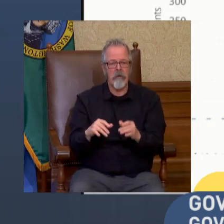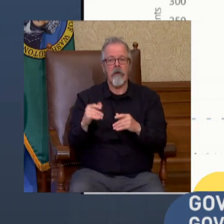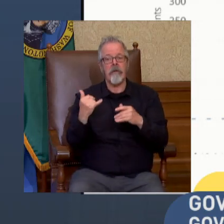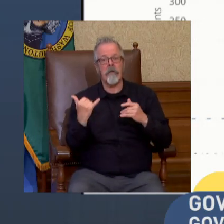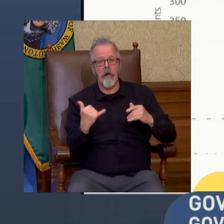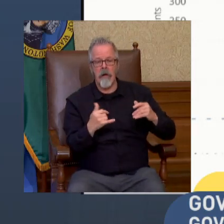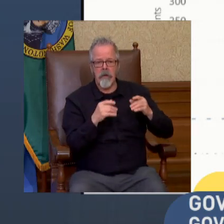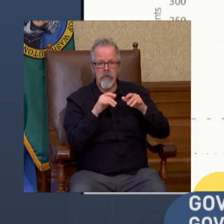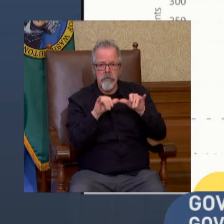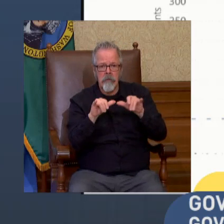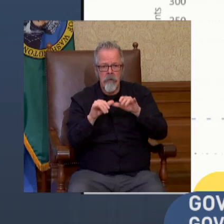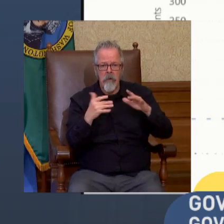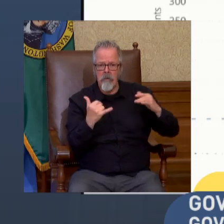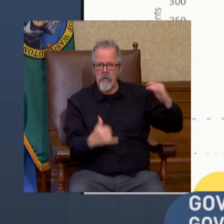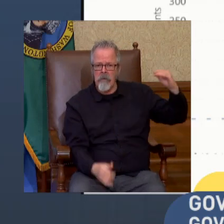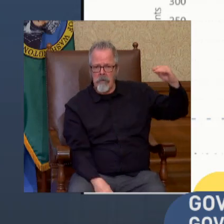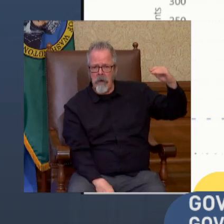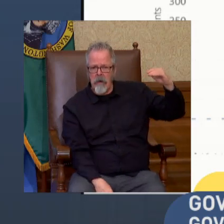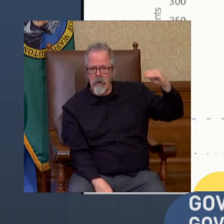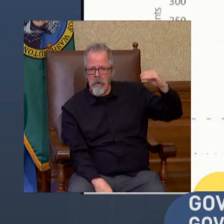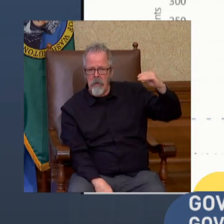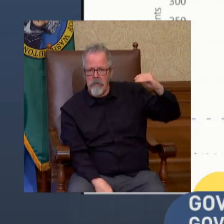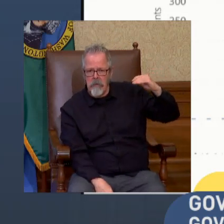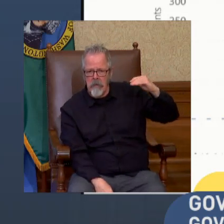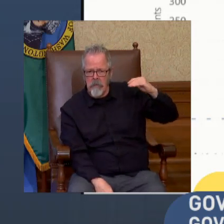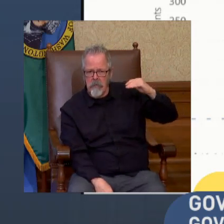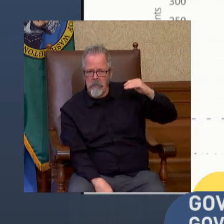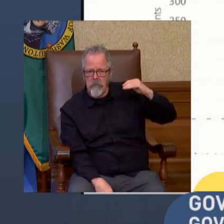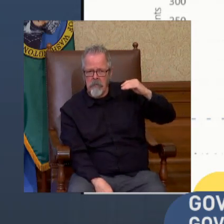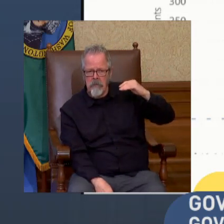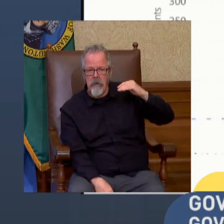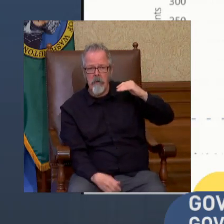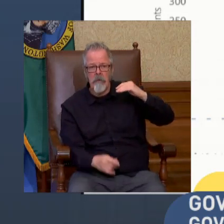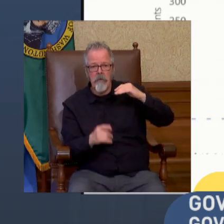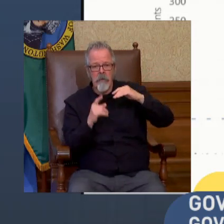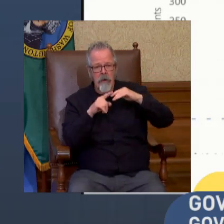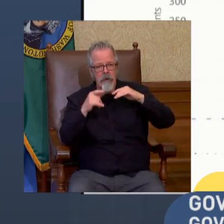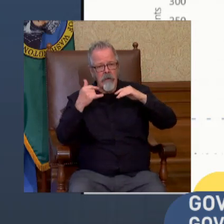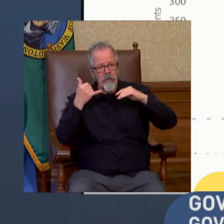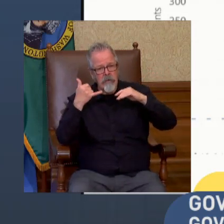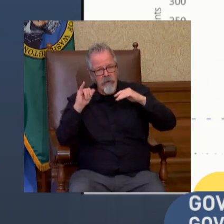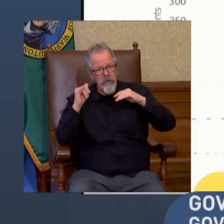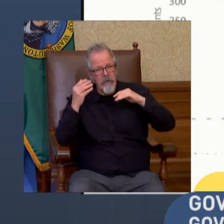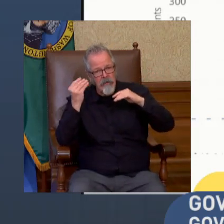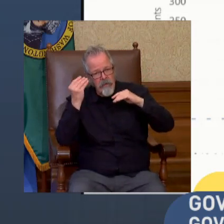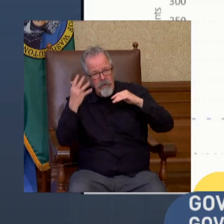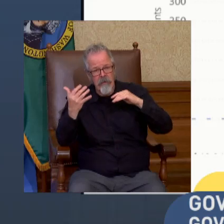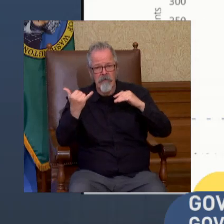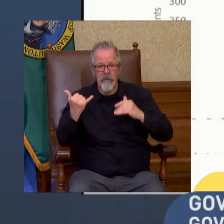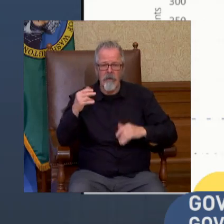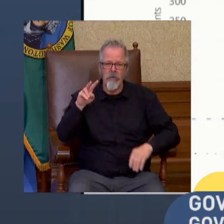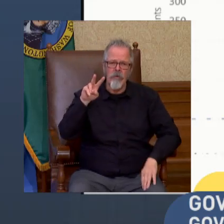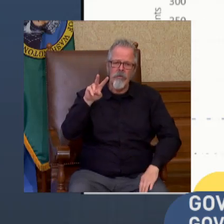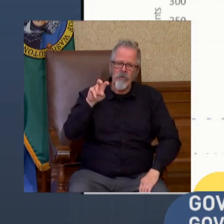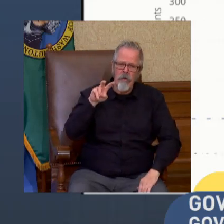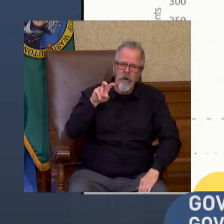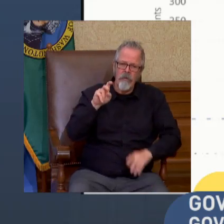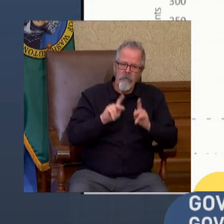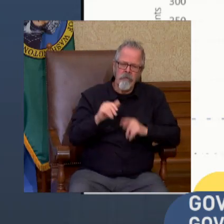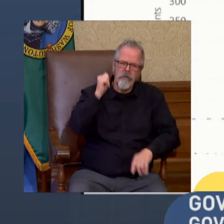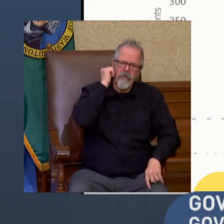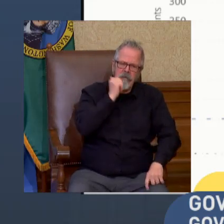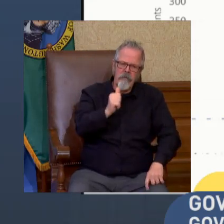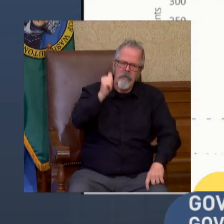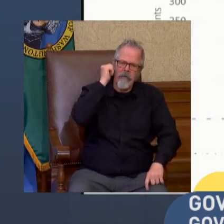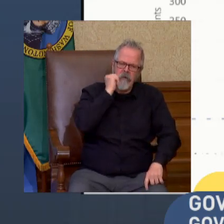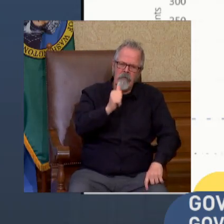range of 200 Washingtonians a day. That's too high. And we have to get these numbers down to a level where we have